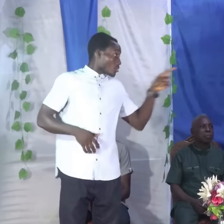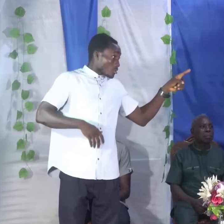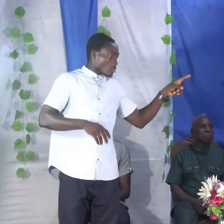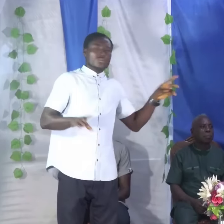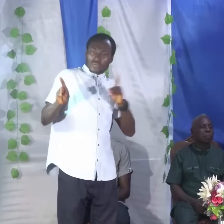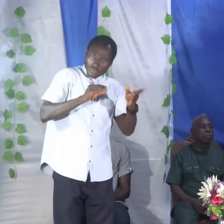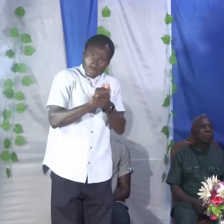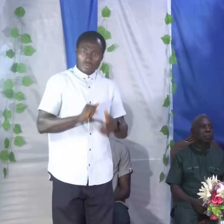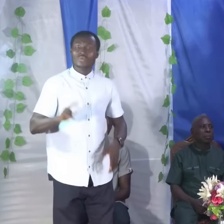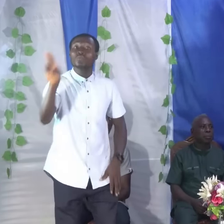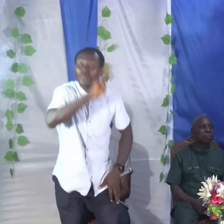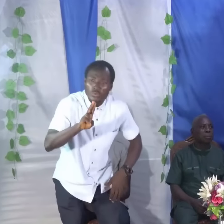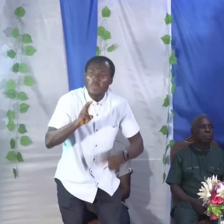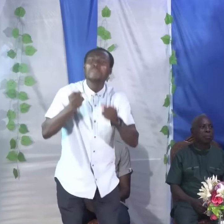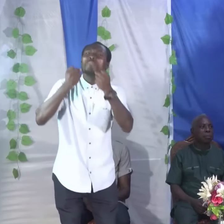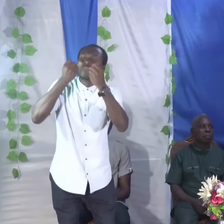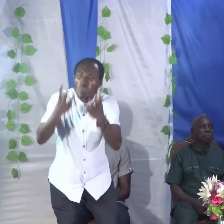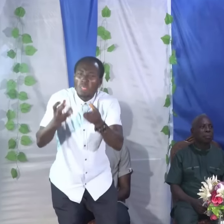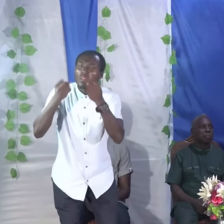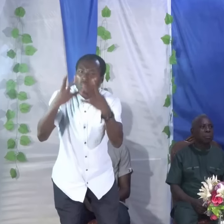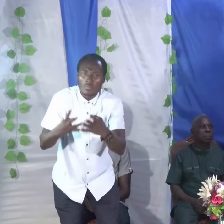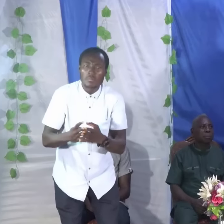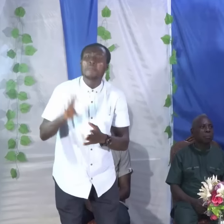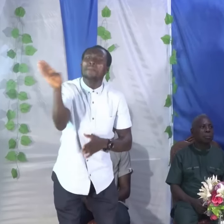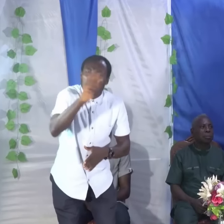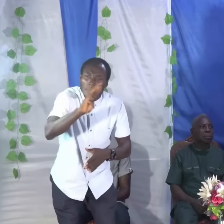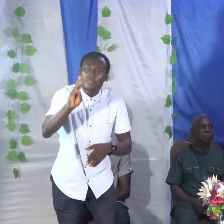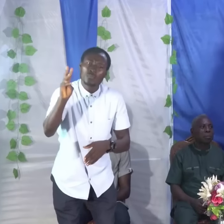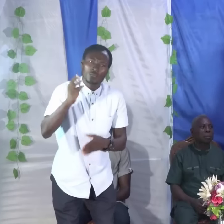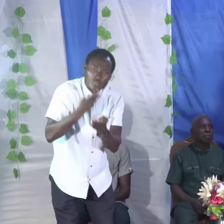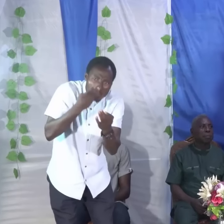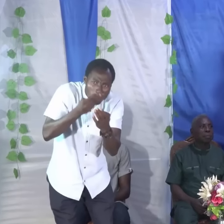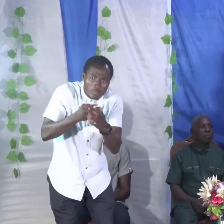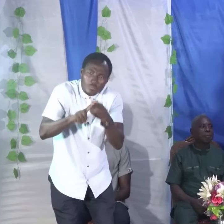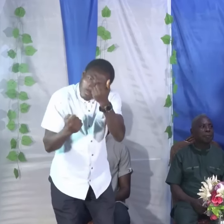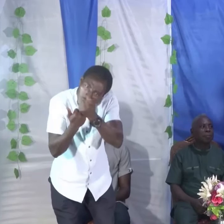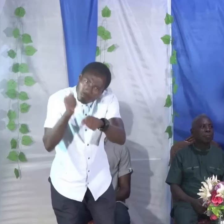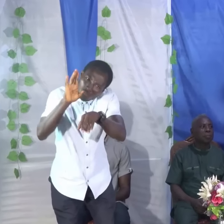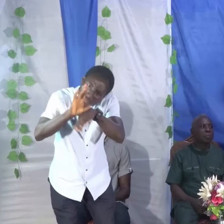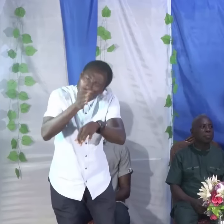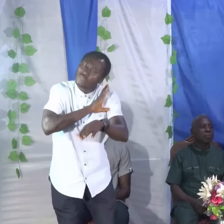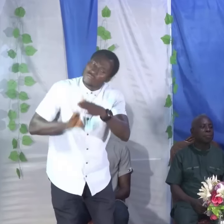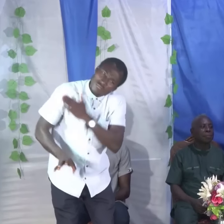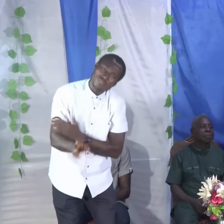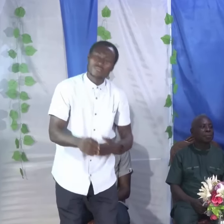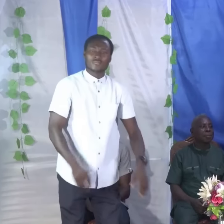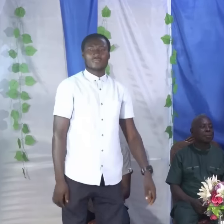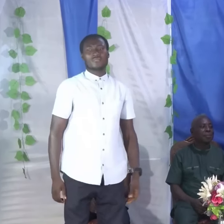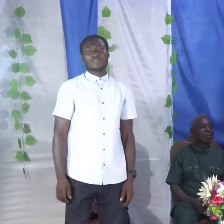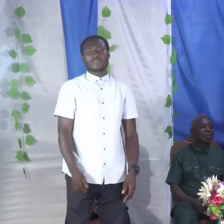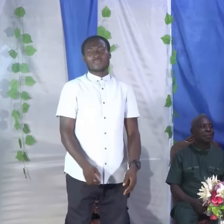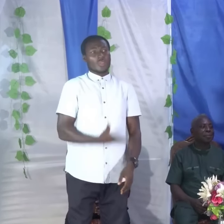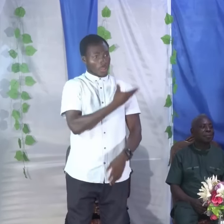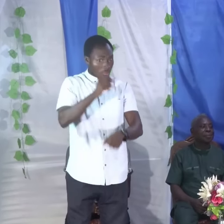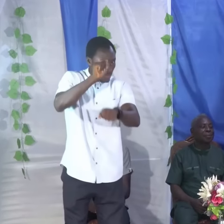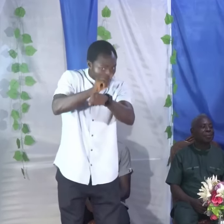sika emu odu ana bi sha nyankopon adwuma mo ewa na bo nsam na eh so na de onyesika e kwa no me first we me nyesika